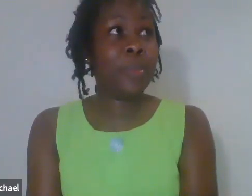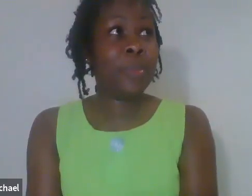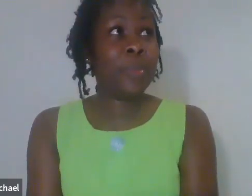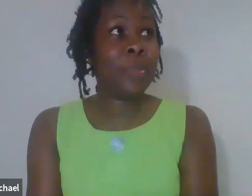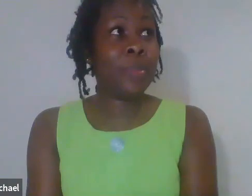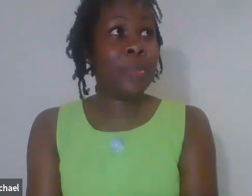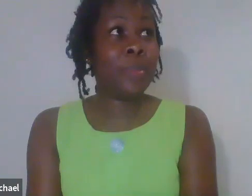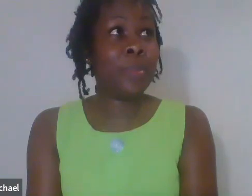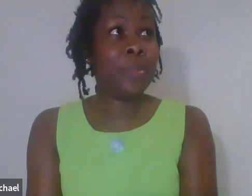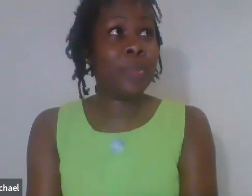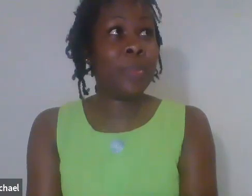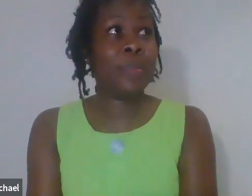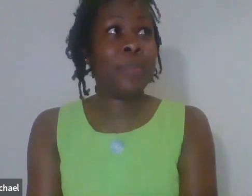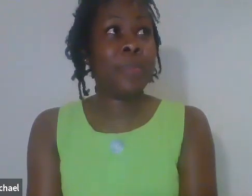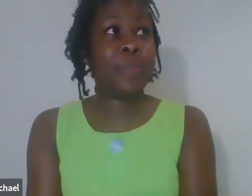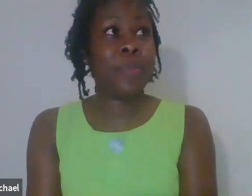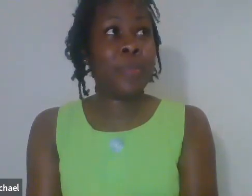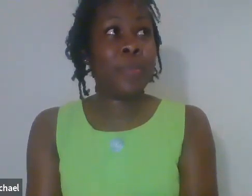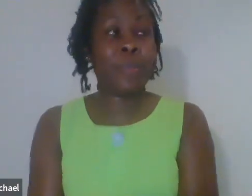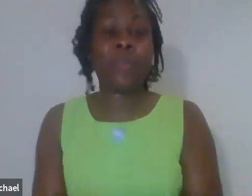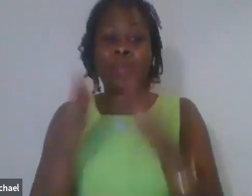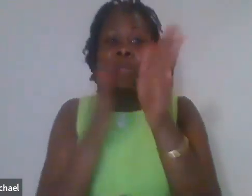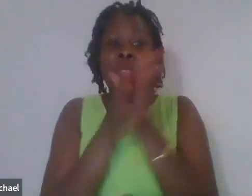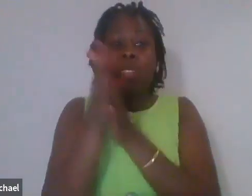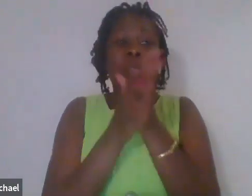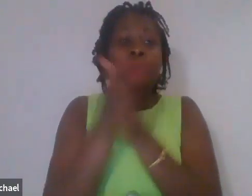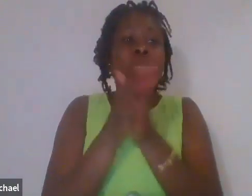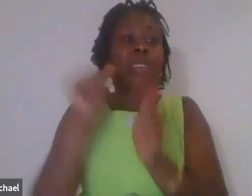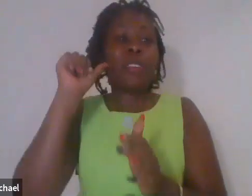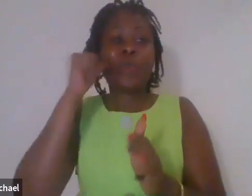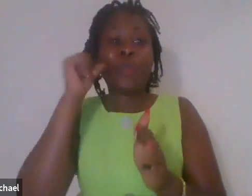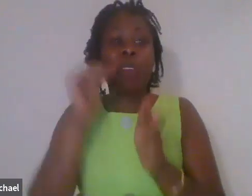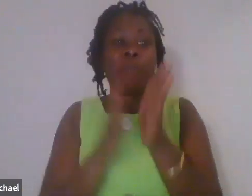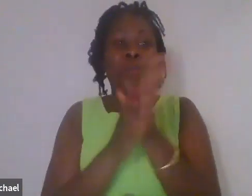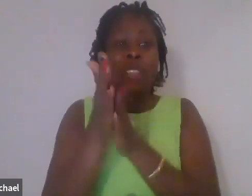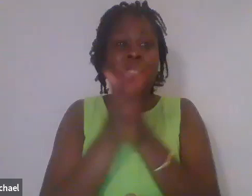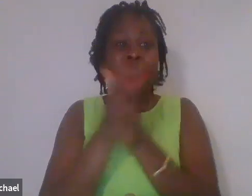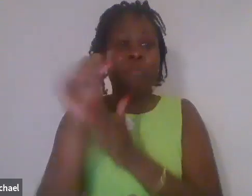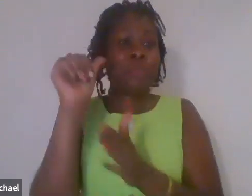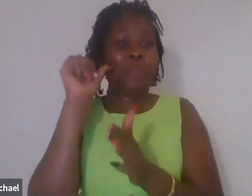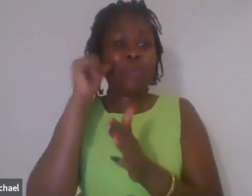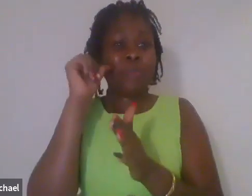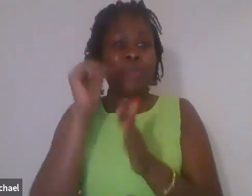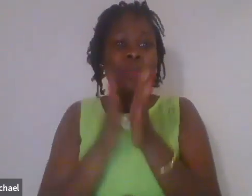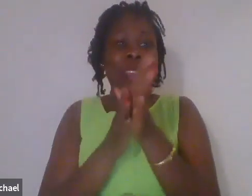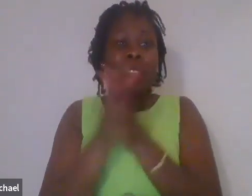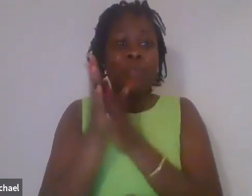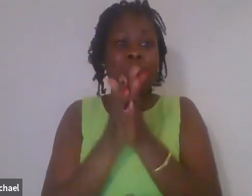We have to sign it ourselves. We are learning. So the inspiring Ashura, please Ashura, do it in one take and we repeat